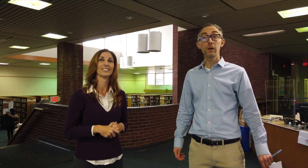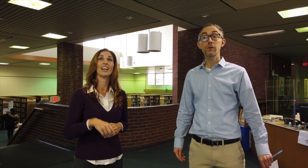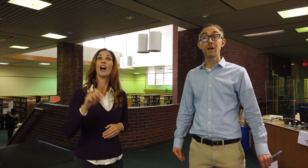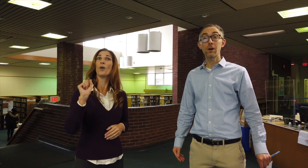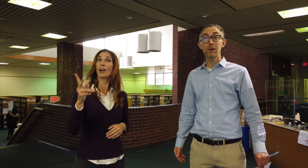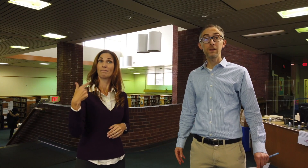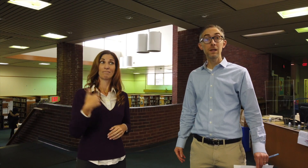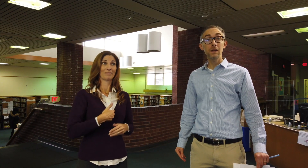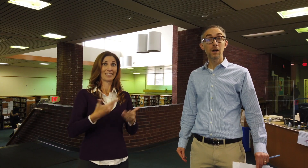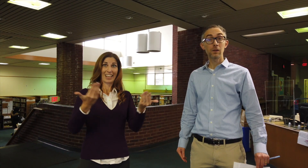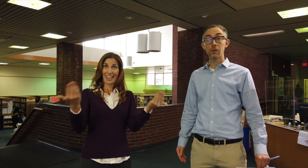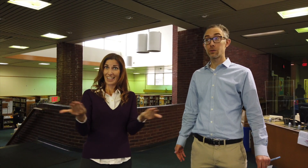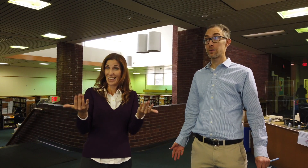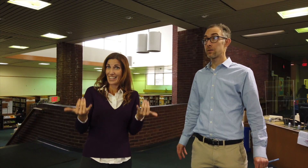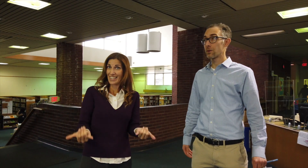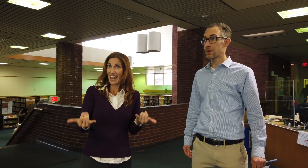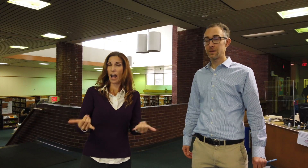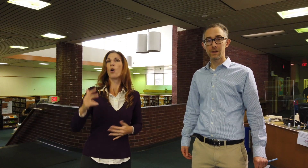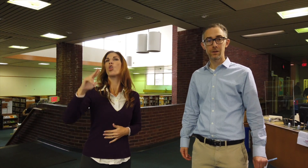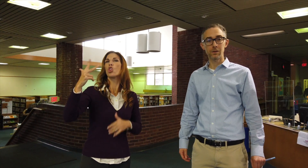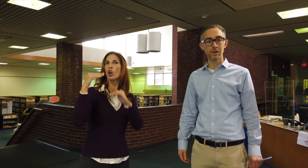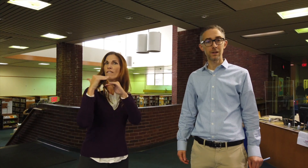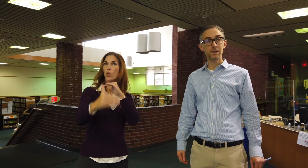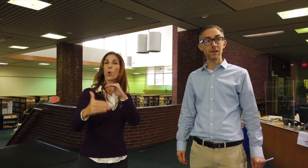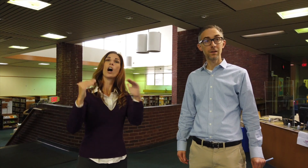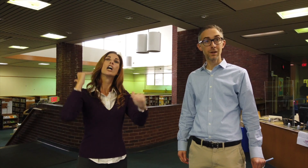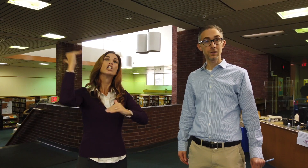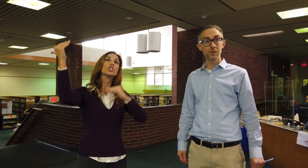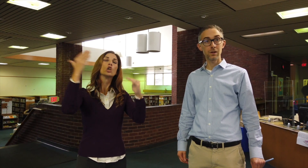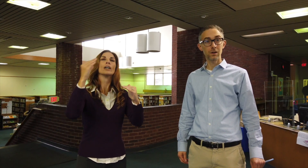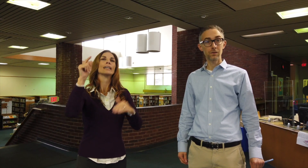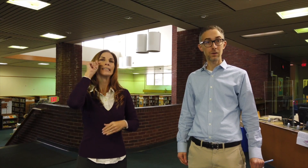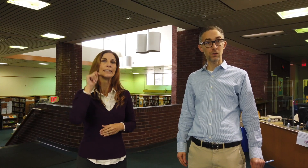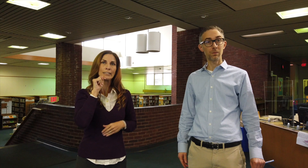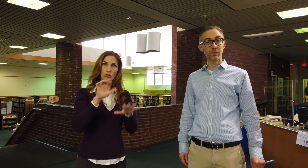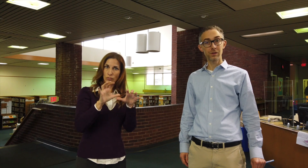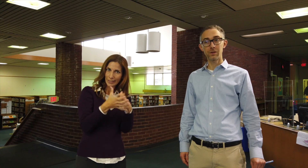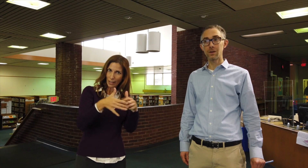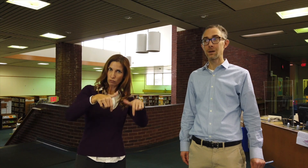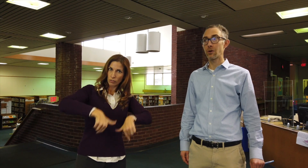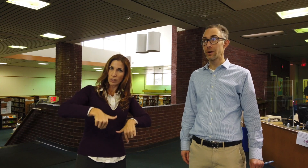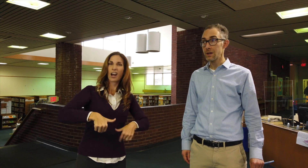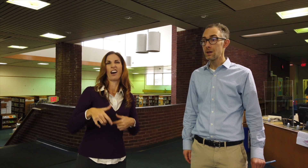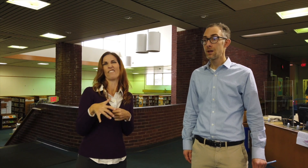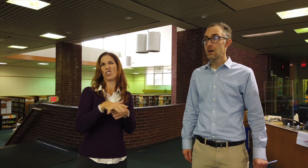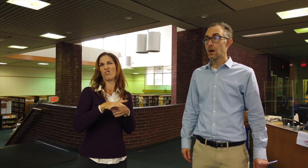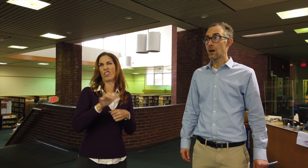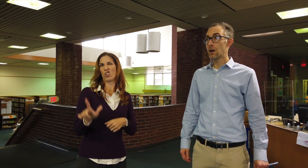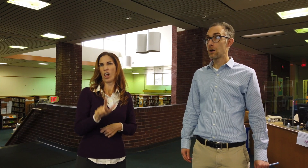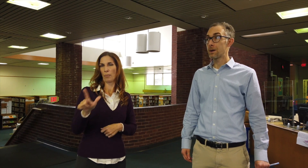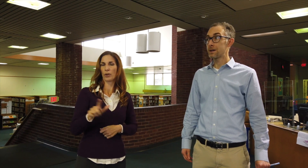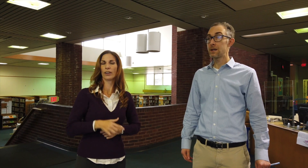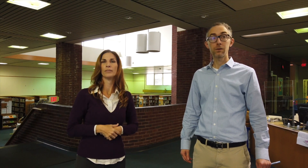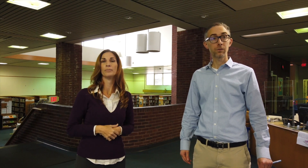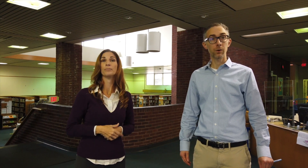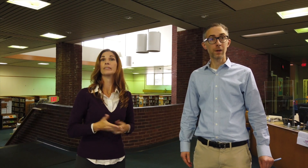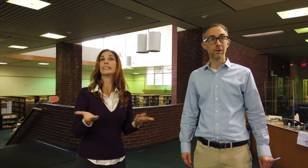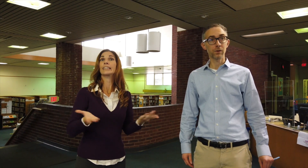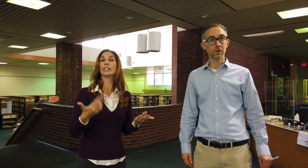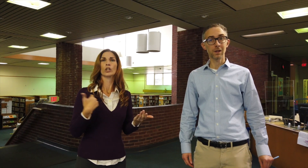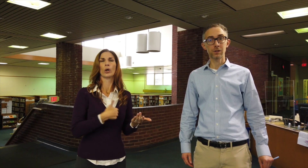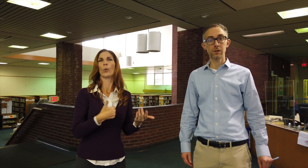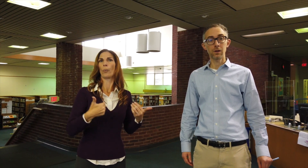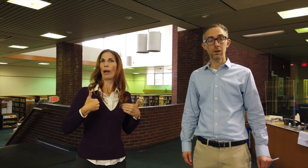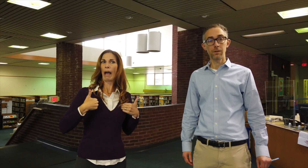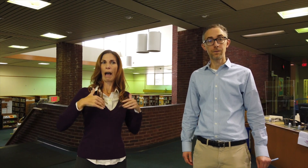Okay, so we are now on the third floor in the adult and teen section of the Coleman Regional Library. And here is where we